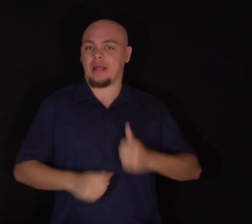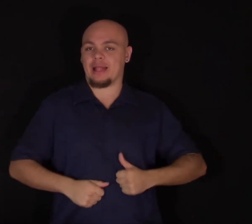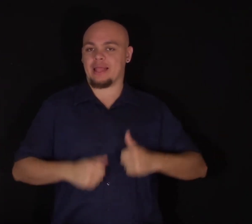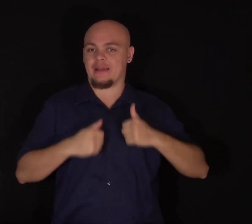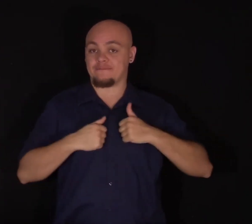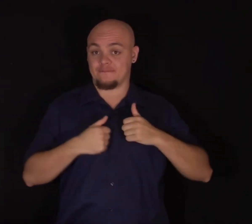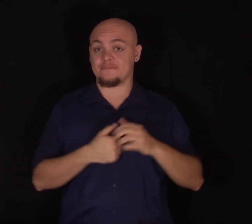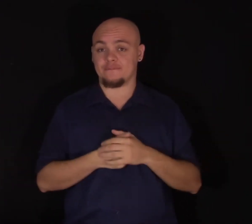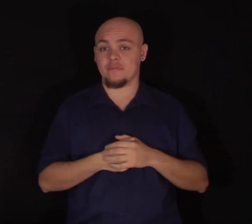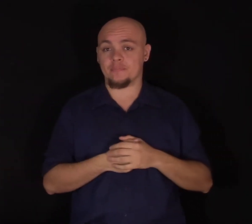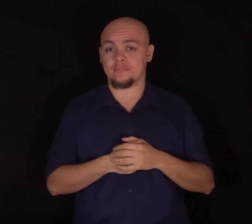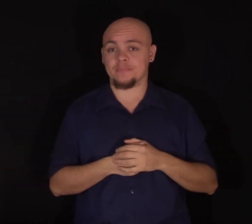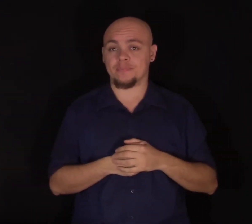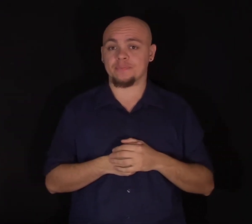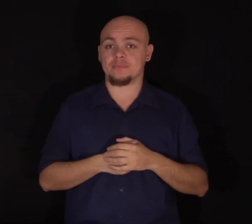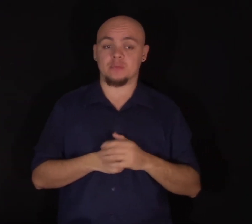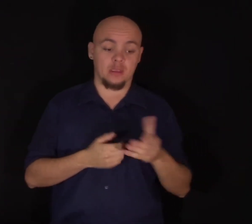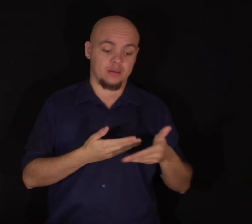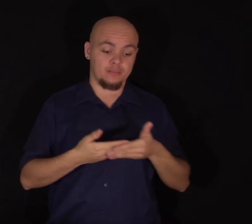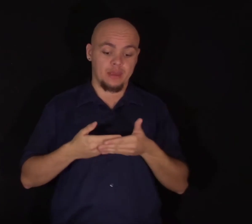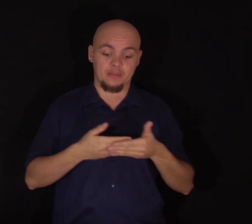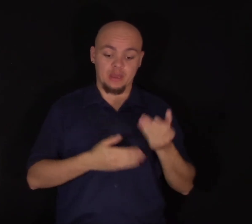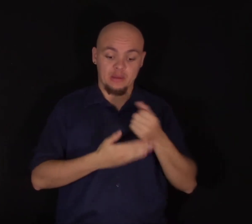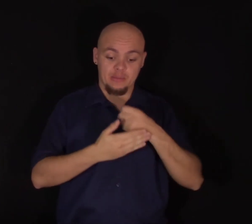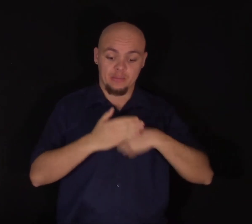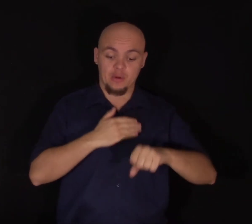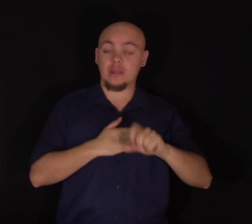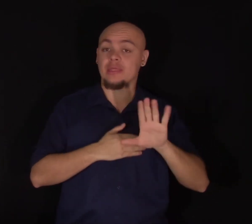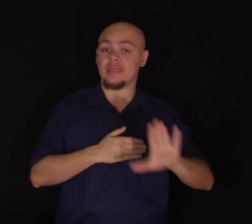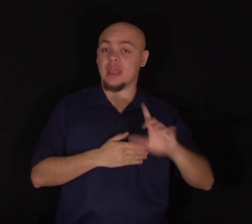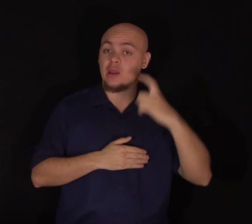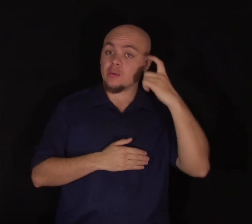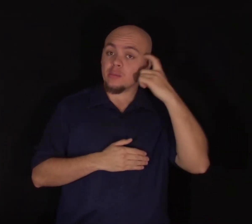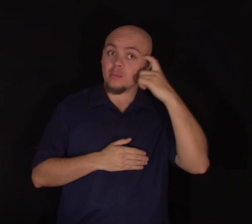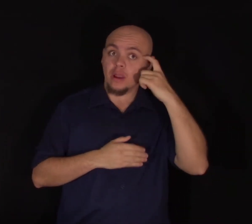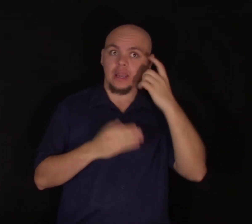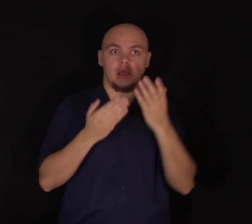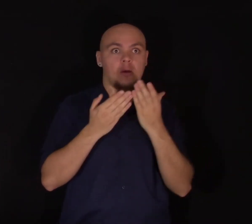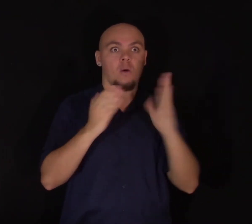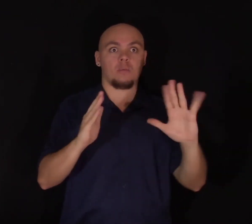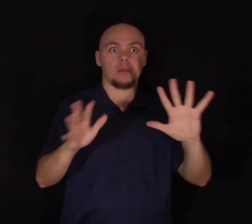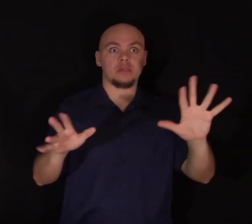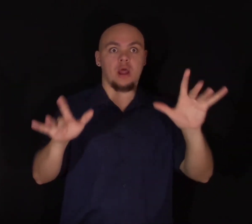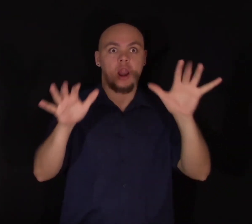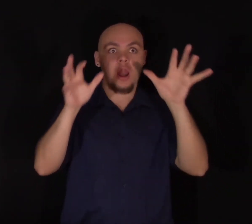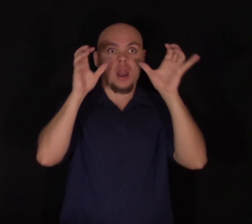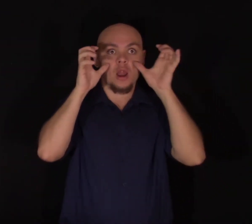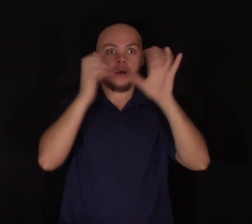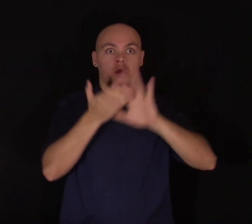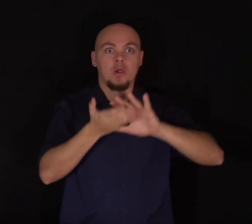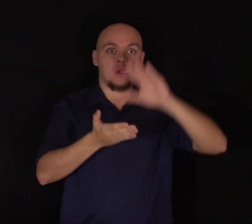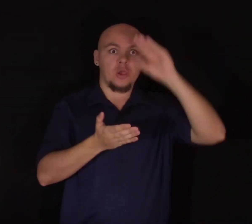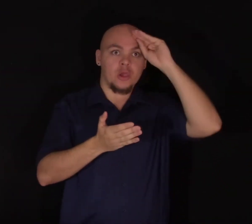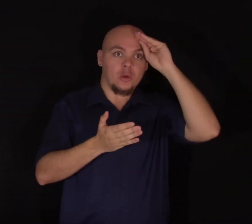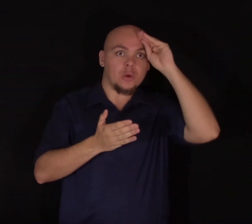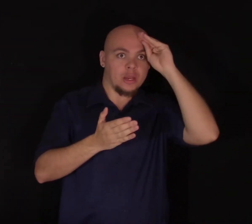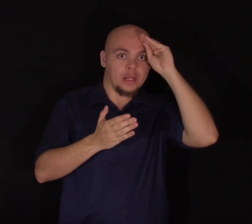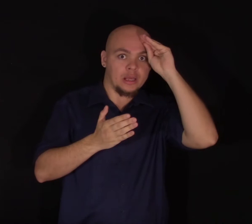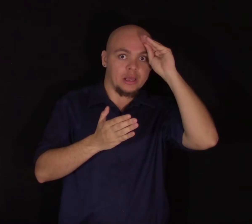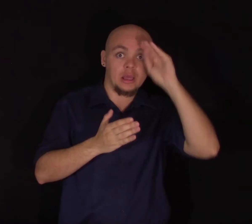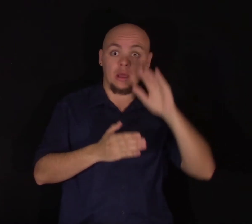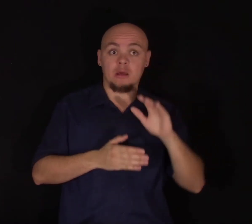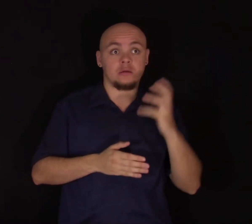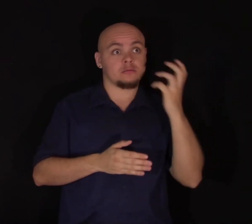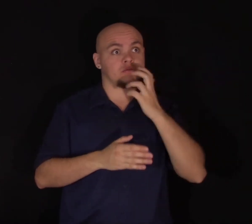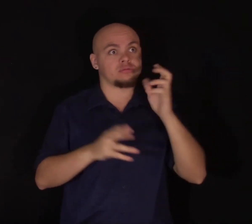Now, when a baby is born, their brain is most open to learning, and they're gathering information at an incredible rate about the